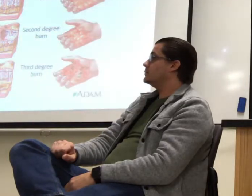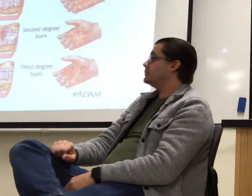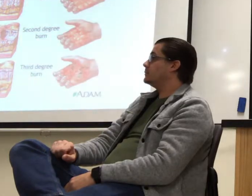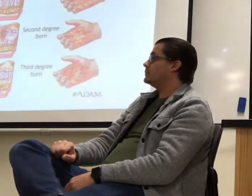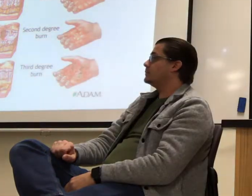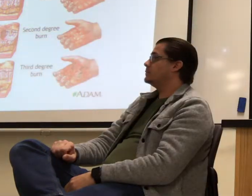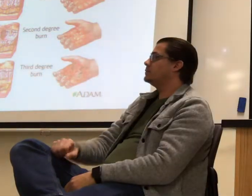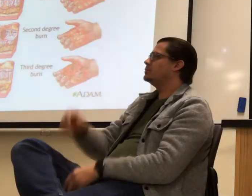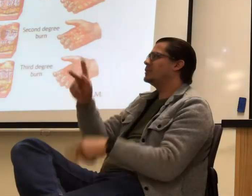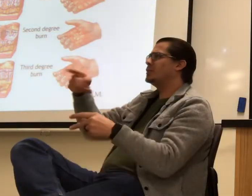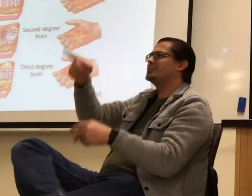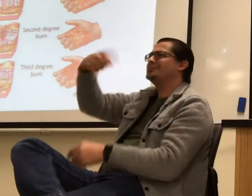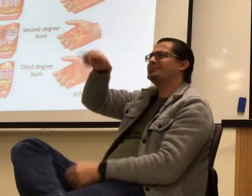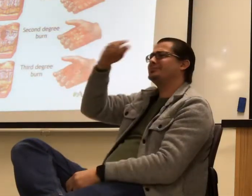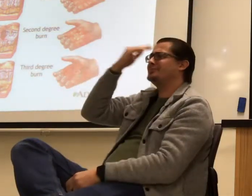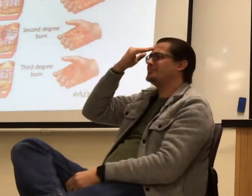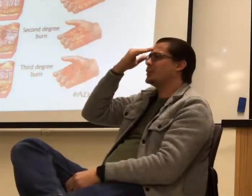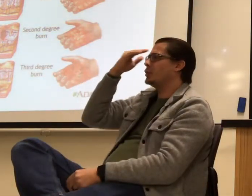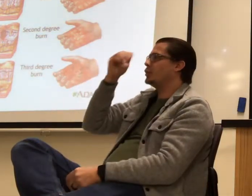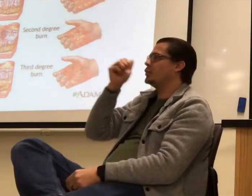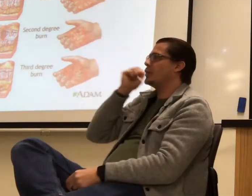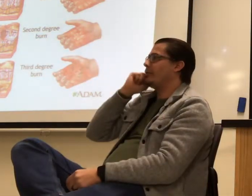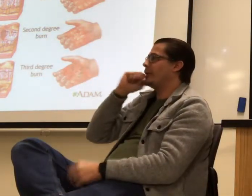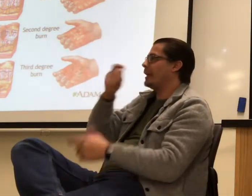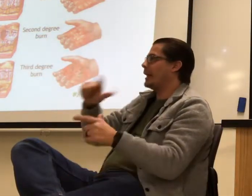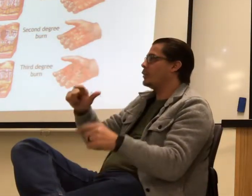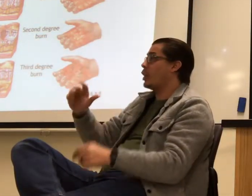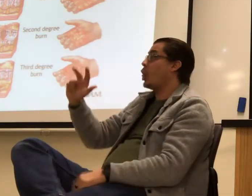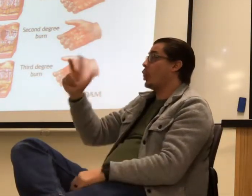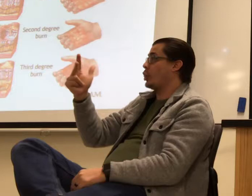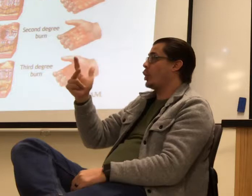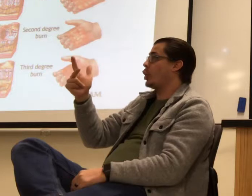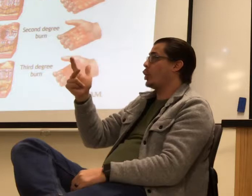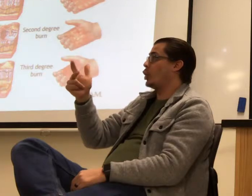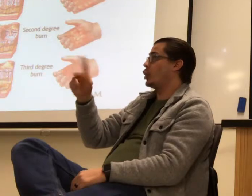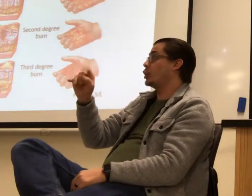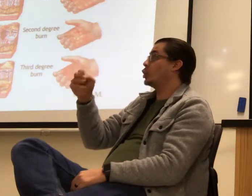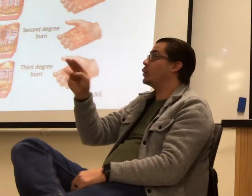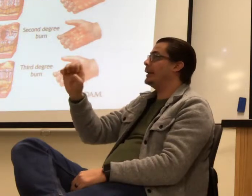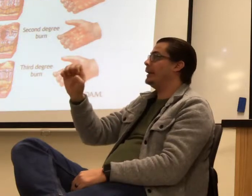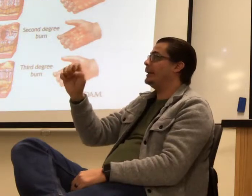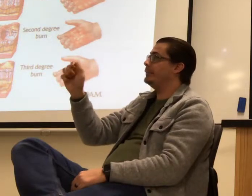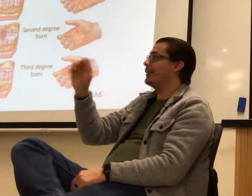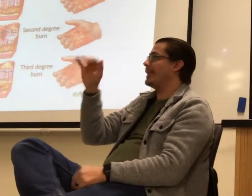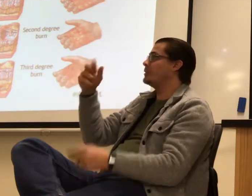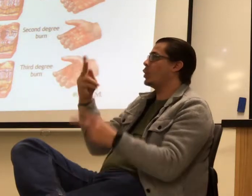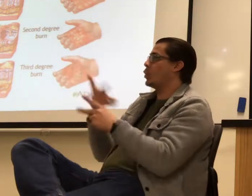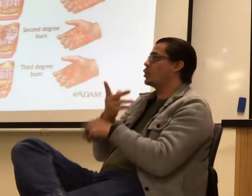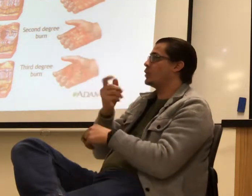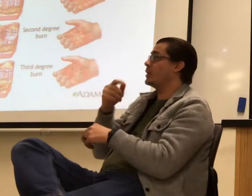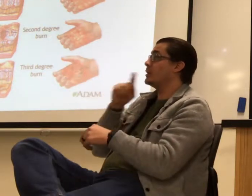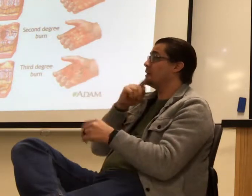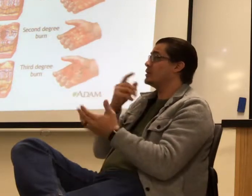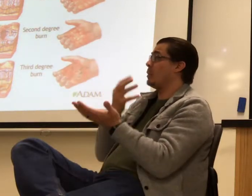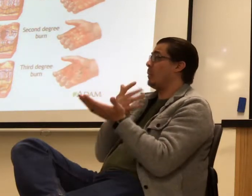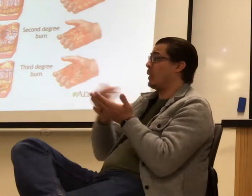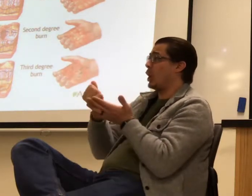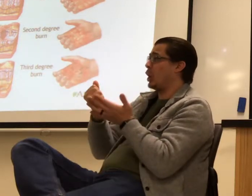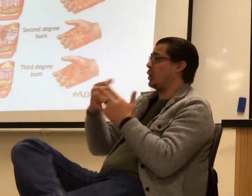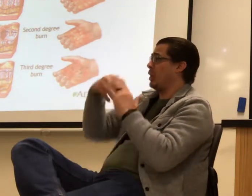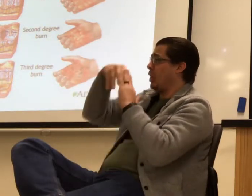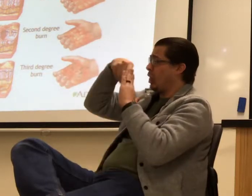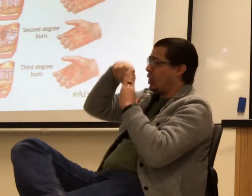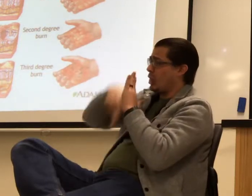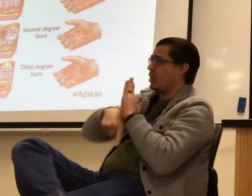I mean, people kind of know that in everyday language that third degree is the worst, right? It's because you've burned all the way down to